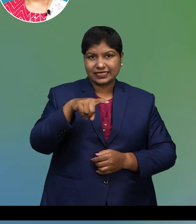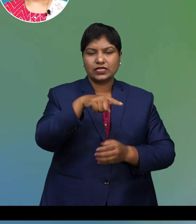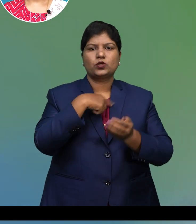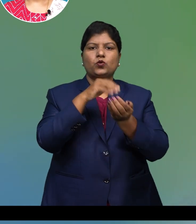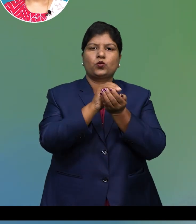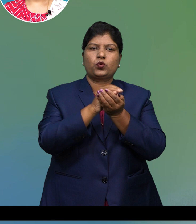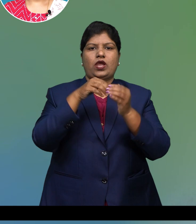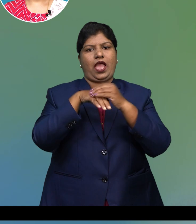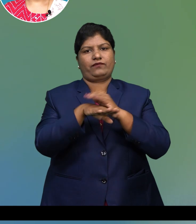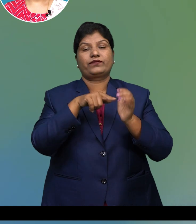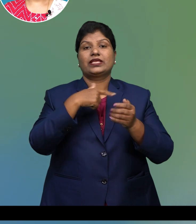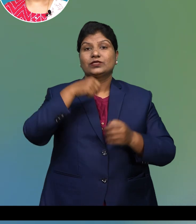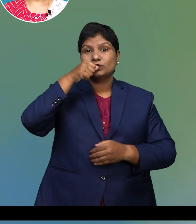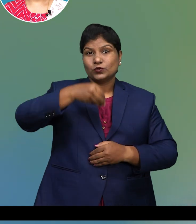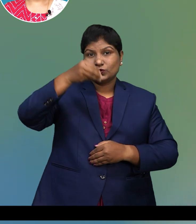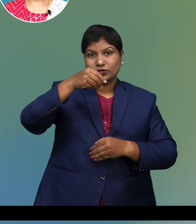and penis.